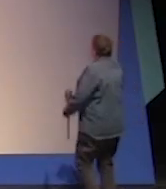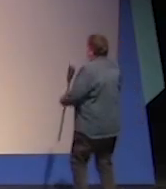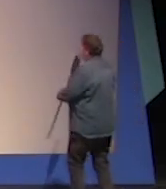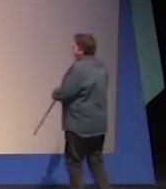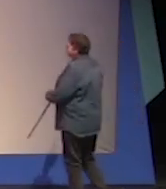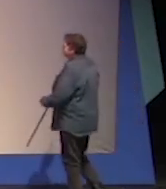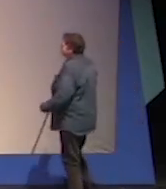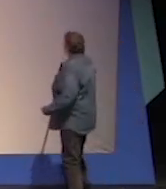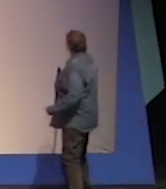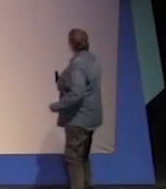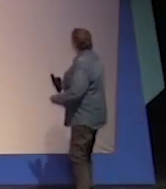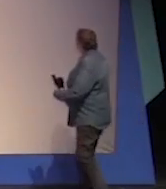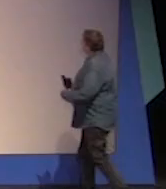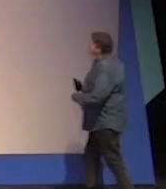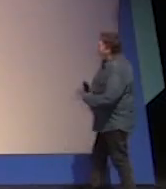all already know what's about to happen.